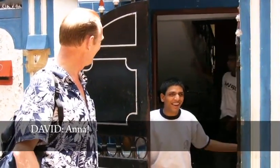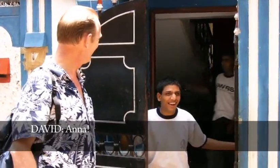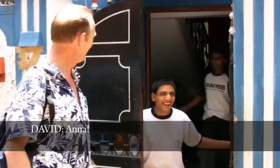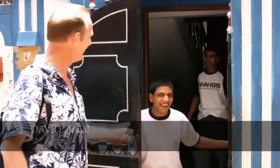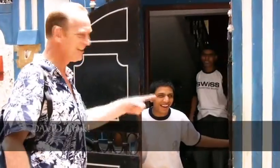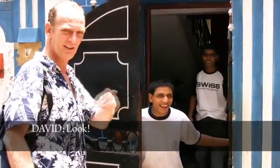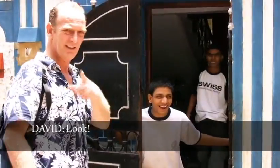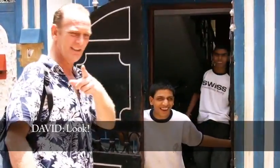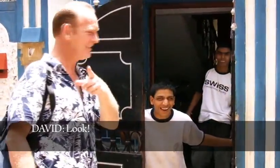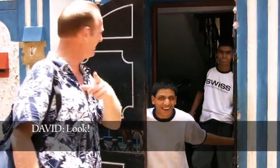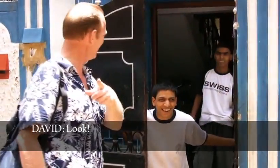Look.